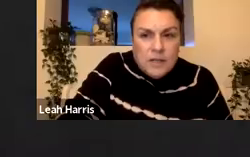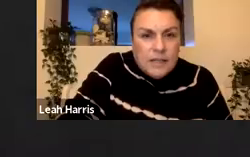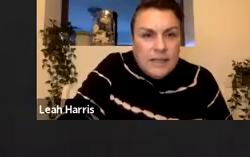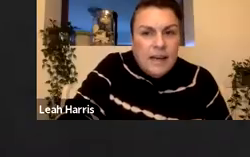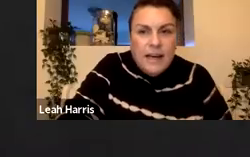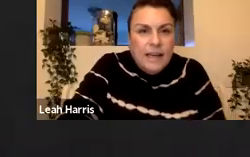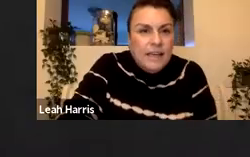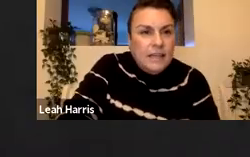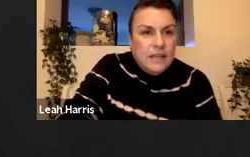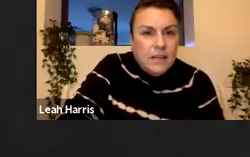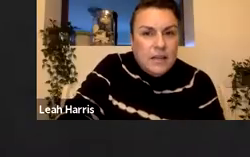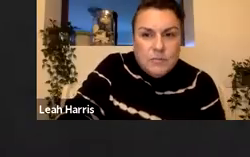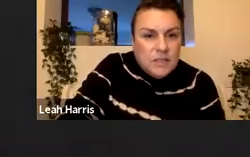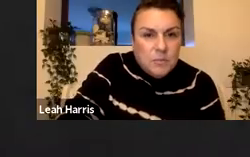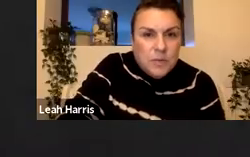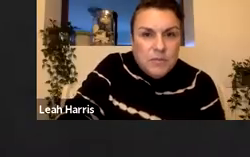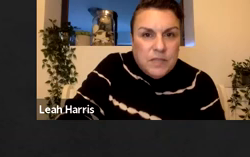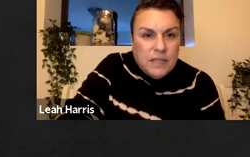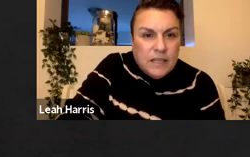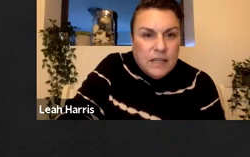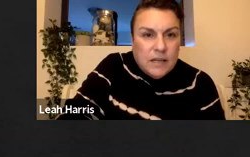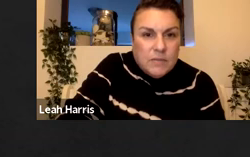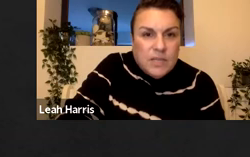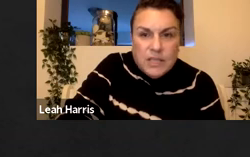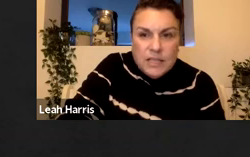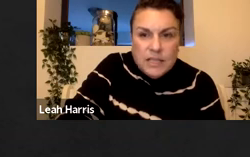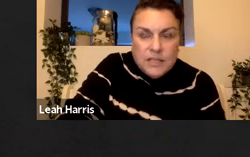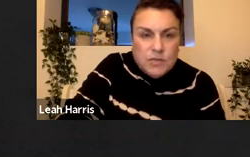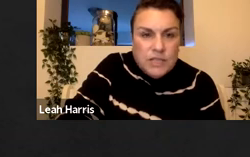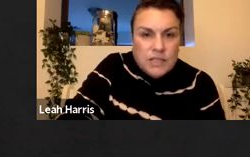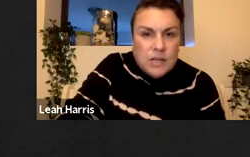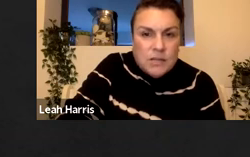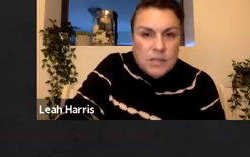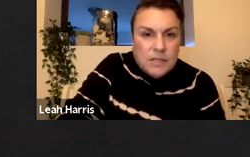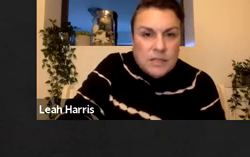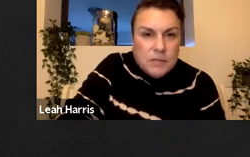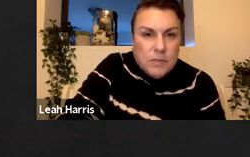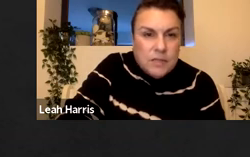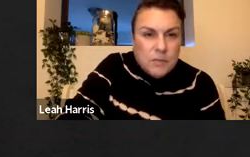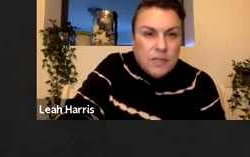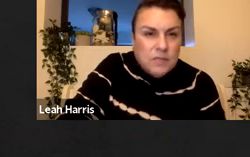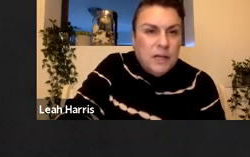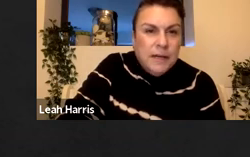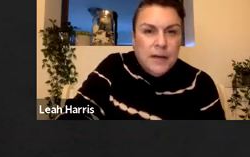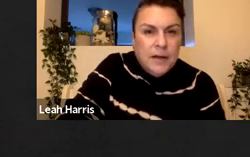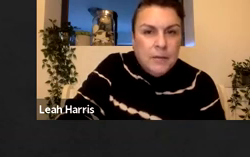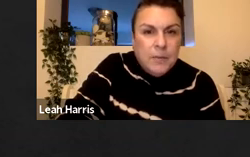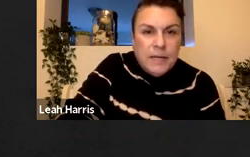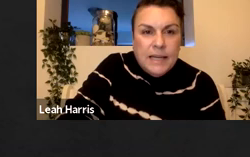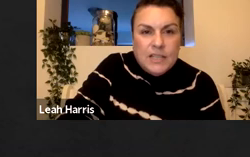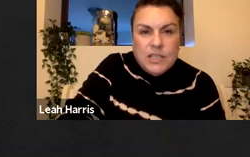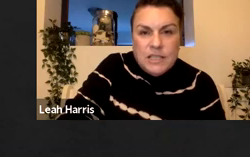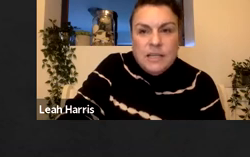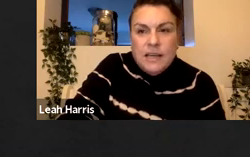sure yeah i can um just briefly um touch on these you know jess has talked about this a little bit as well as vic um